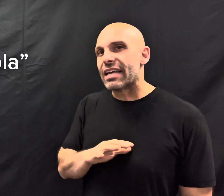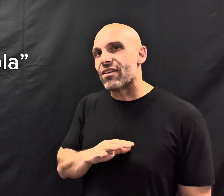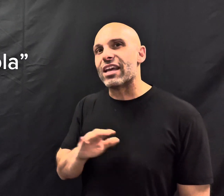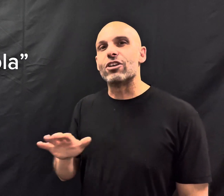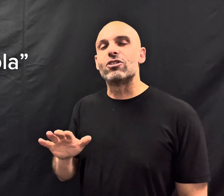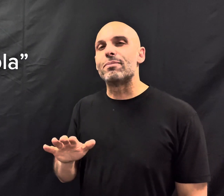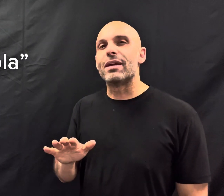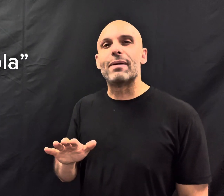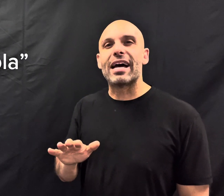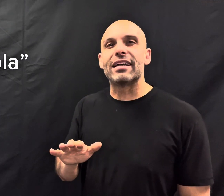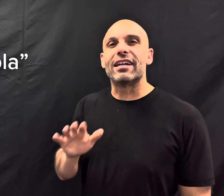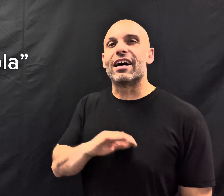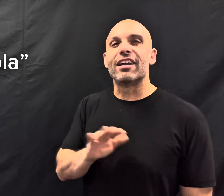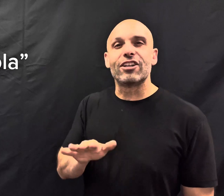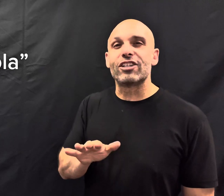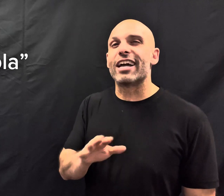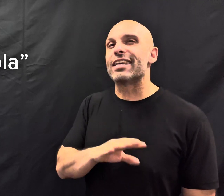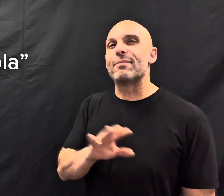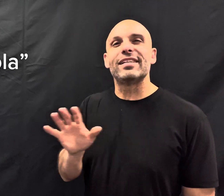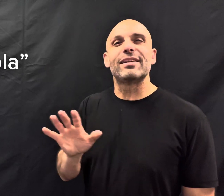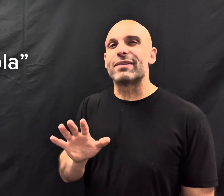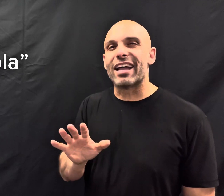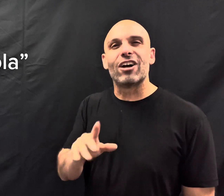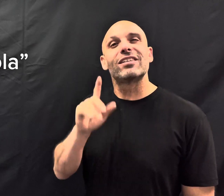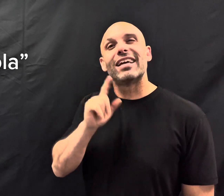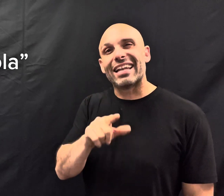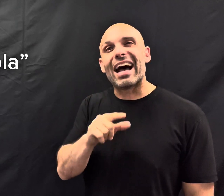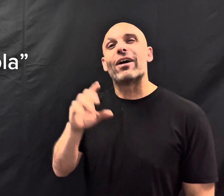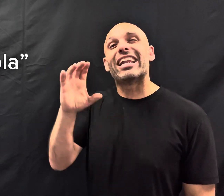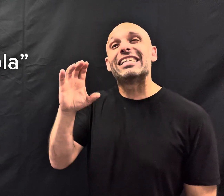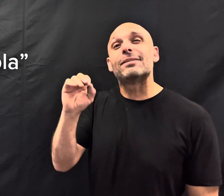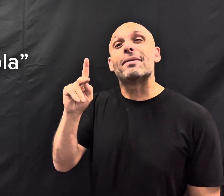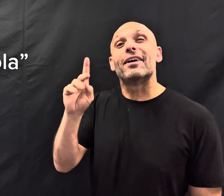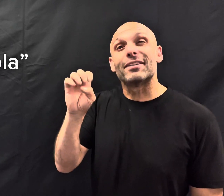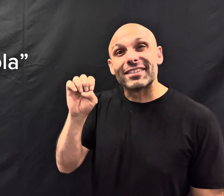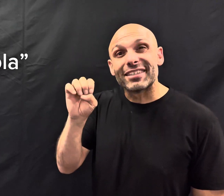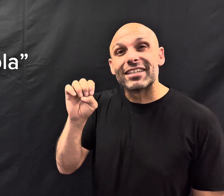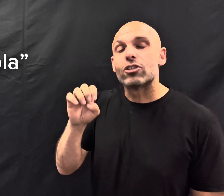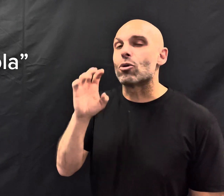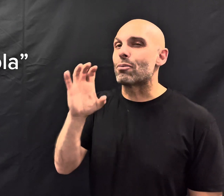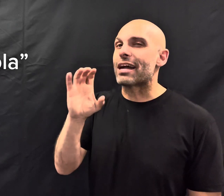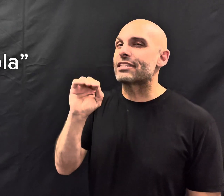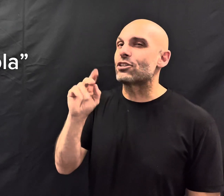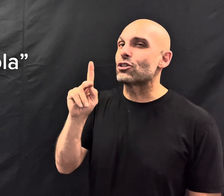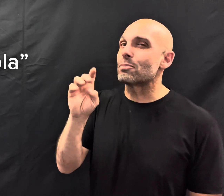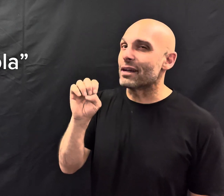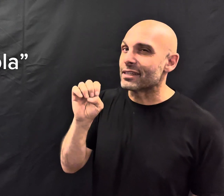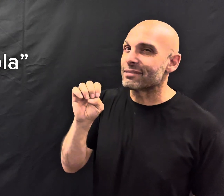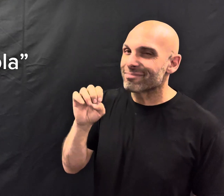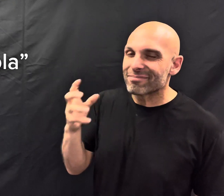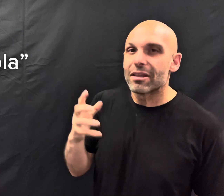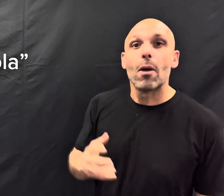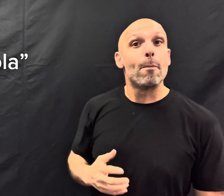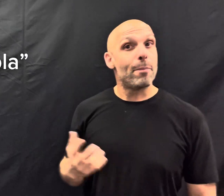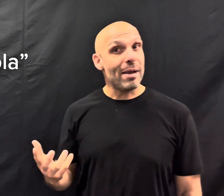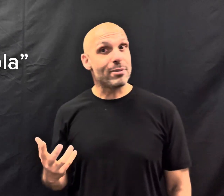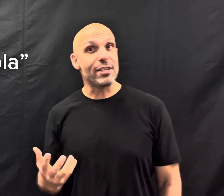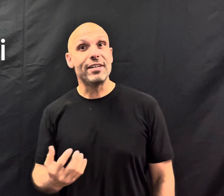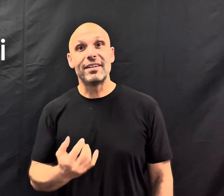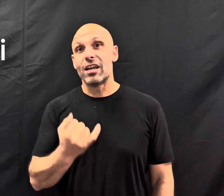it used to be another sign that means something else. Now it is spelled, so practice your spelling. Pepsi, we